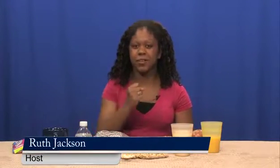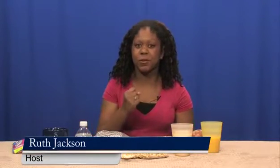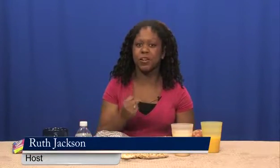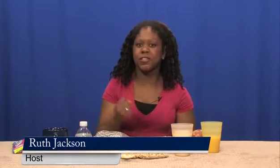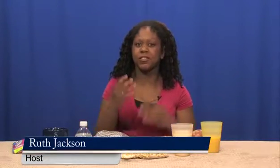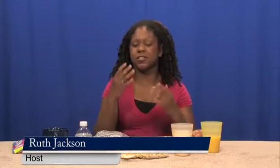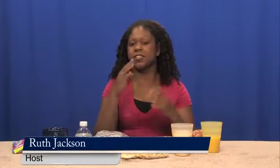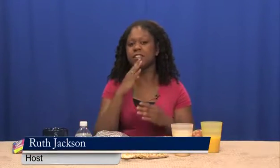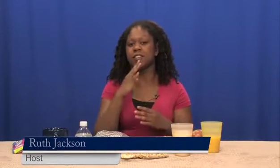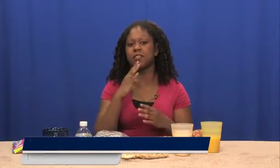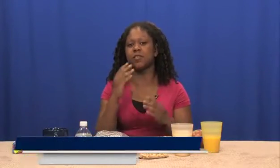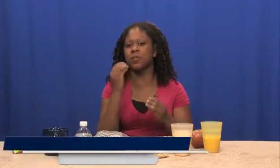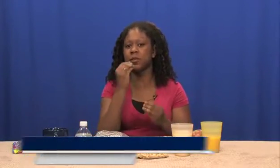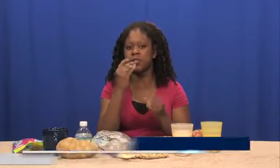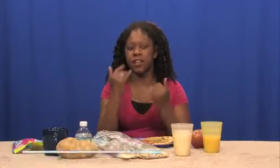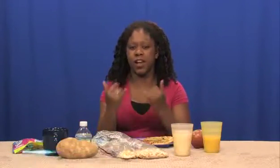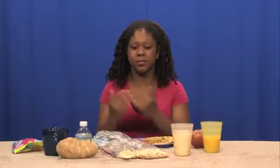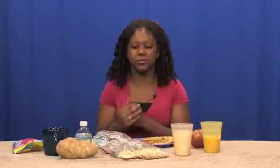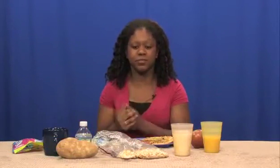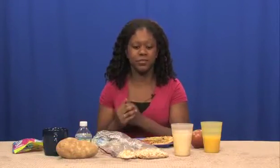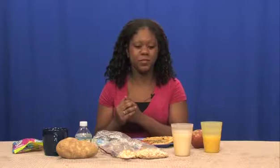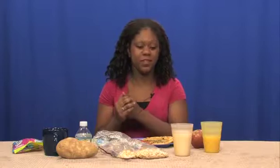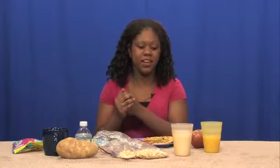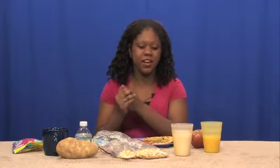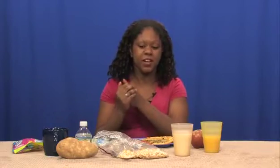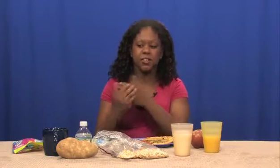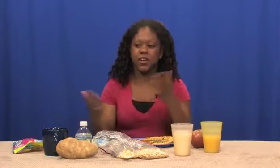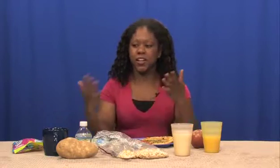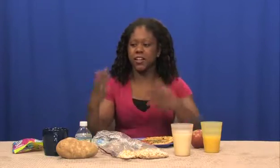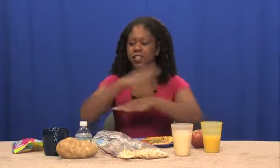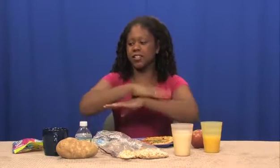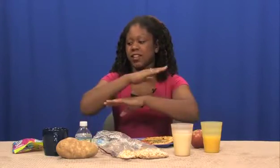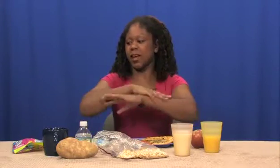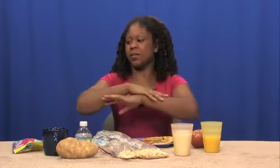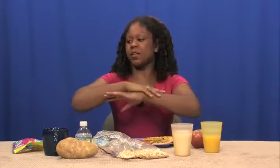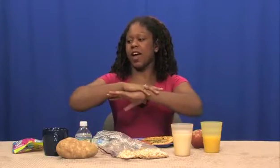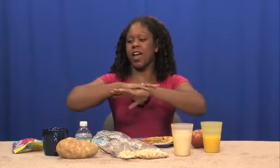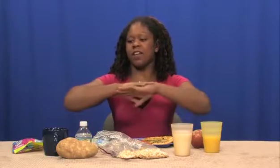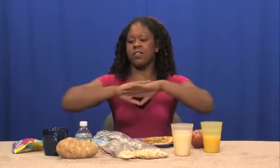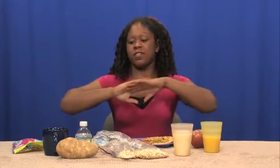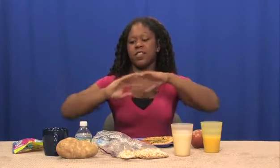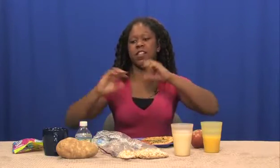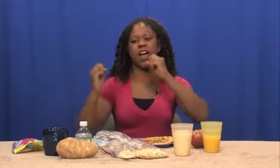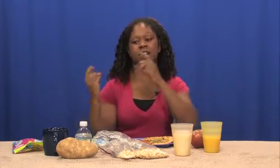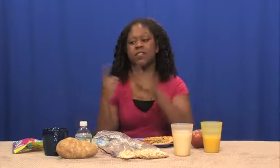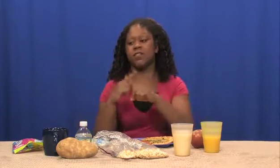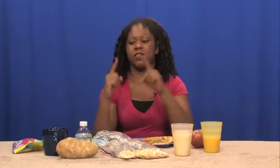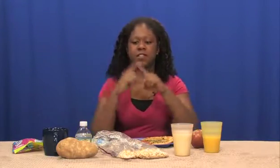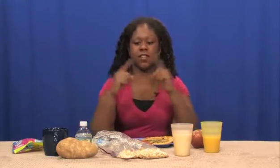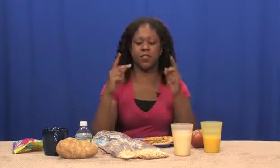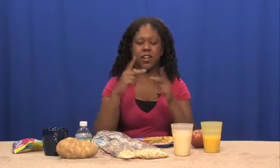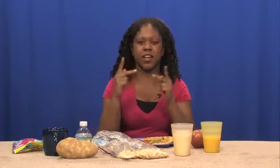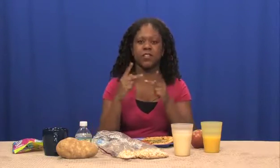We're gonna discuss food today. So here on this table, I have lots of different kinds of